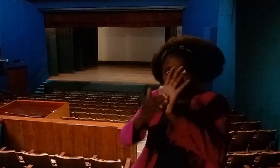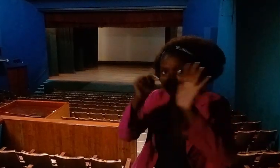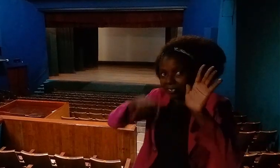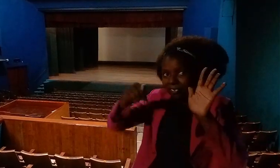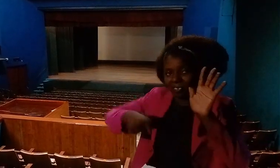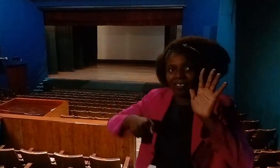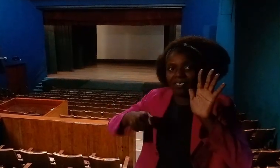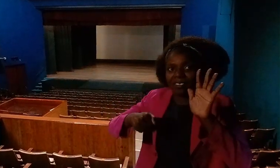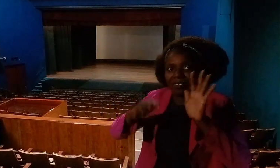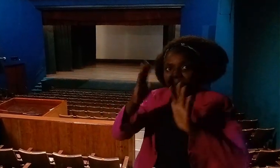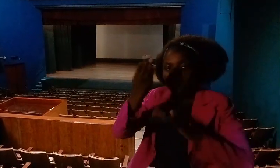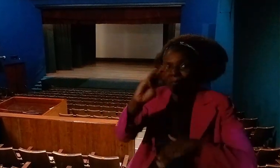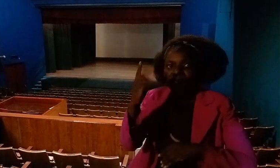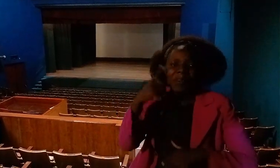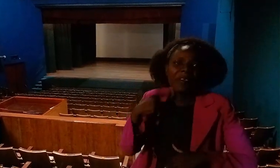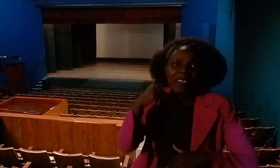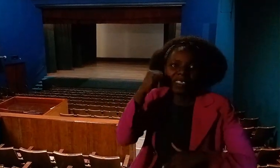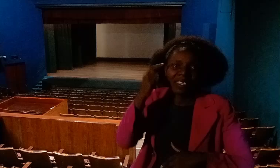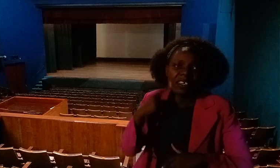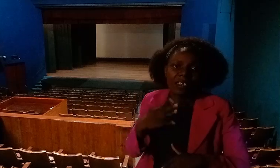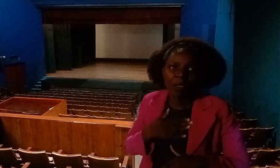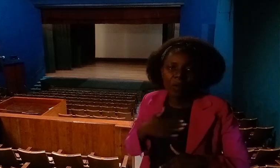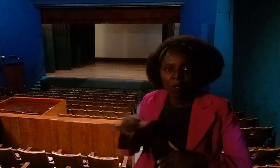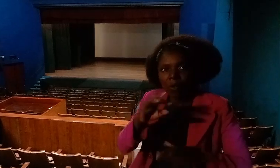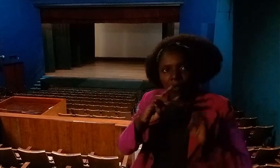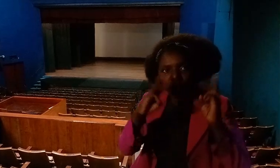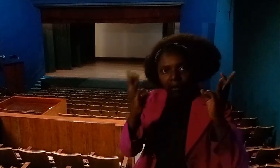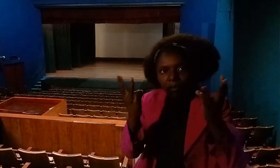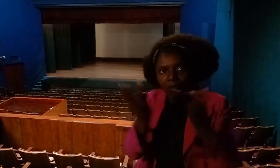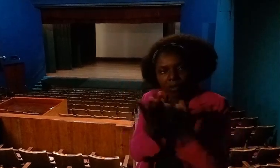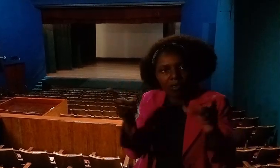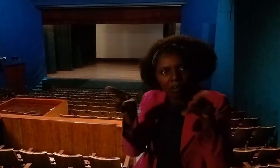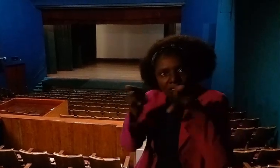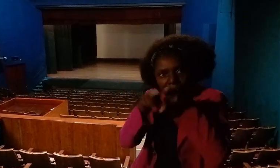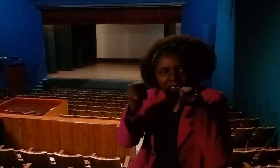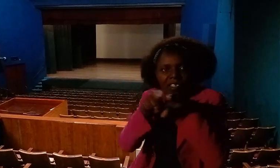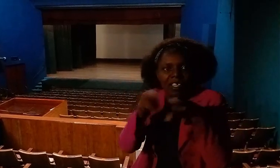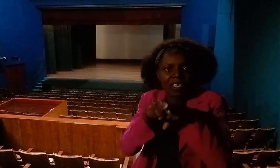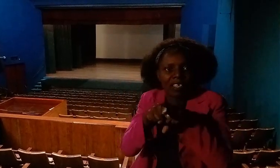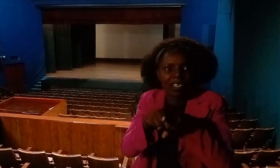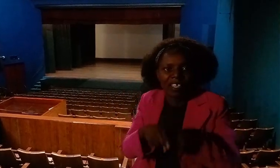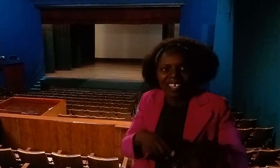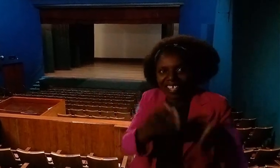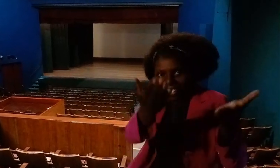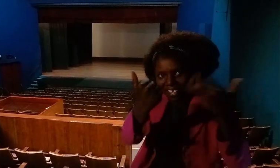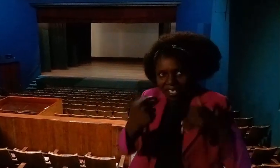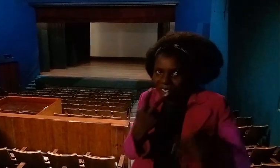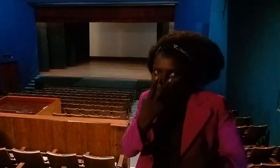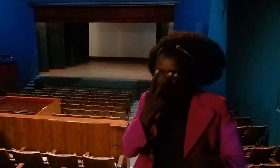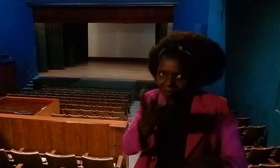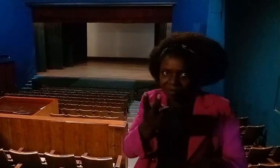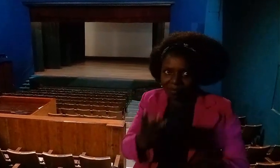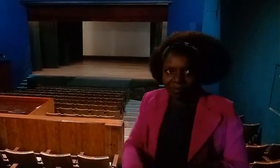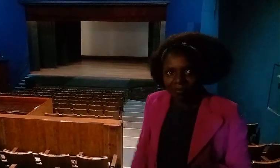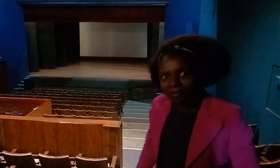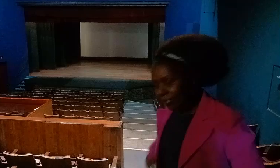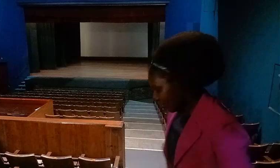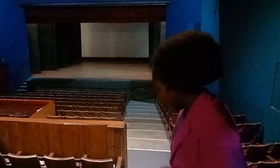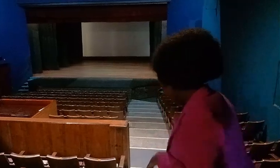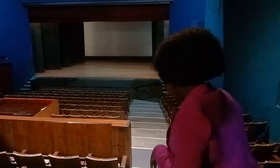world-class standard theater. So the group, the deaf drama group that I'm managing, will be performing just here.